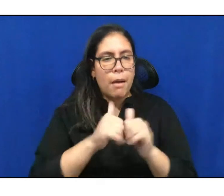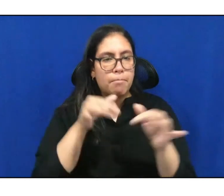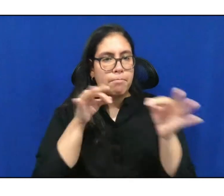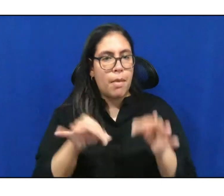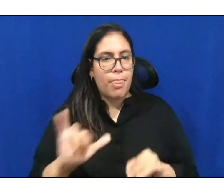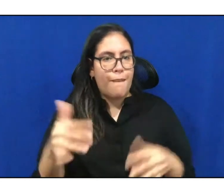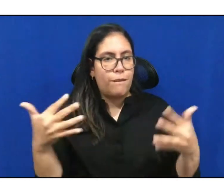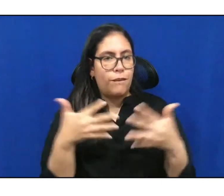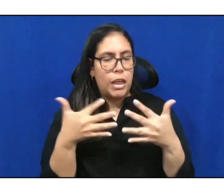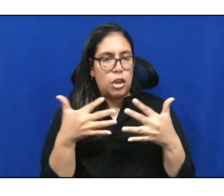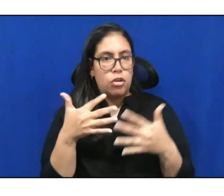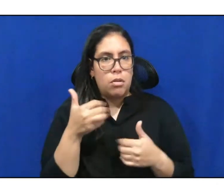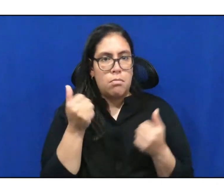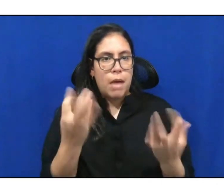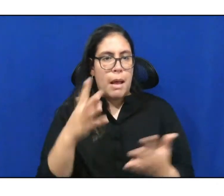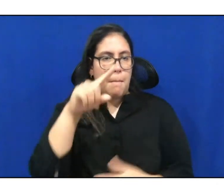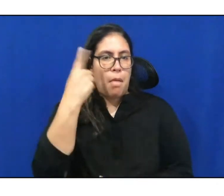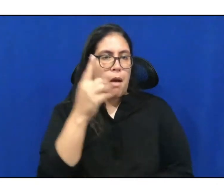When